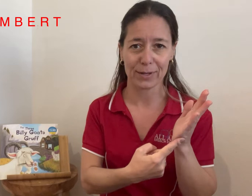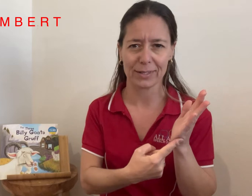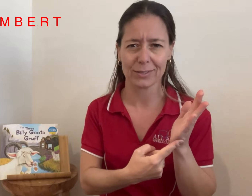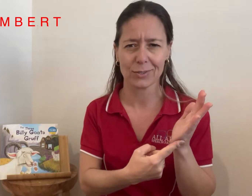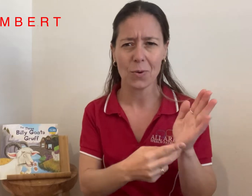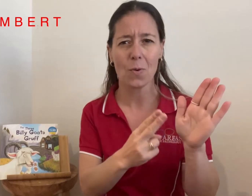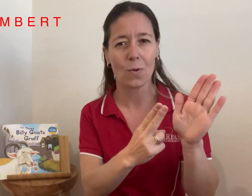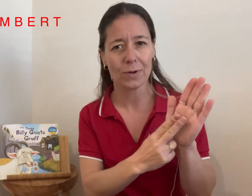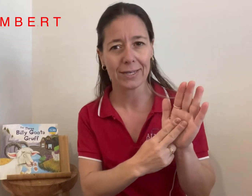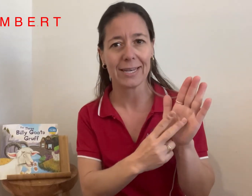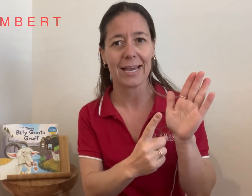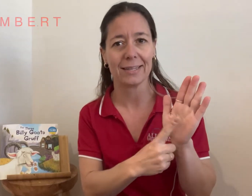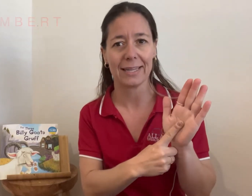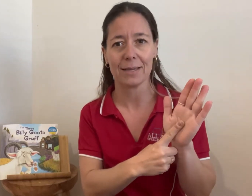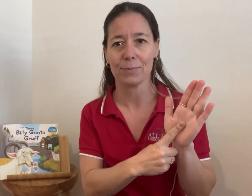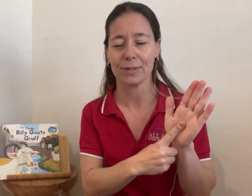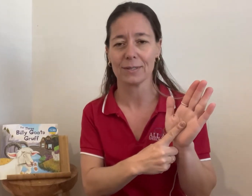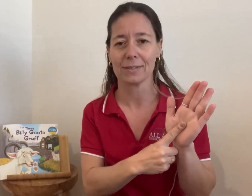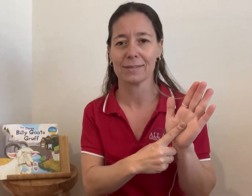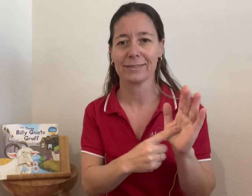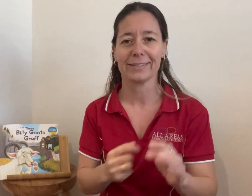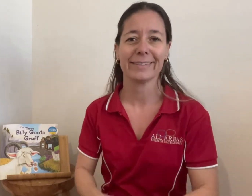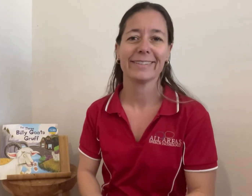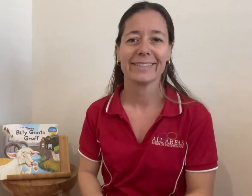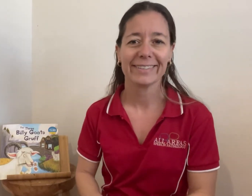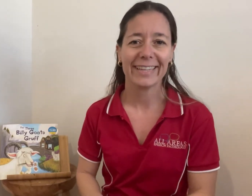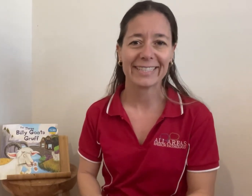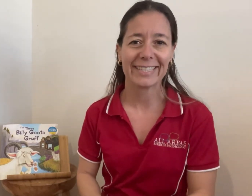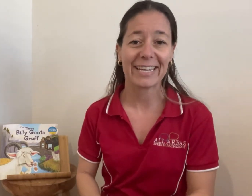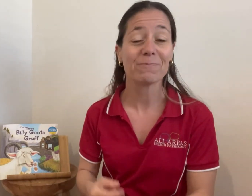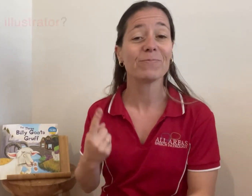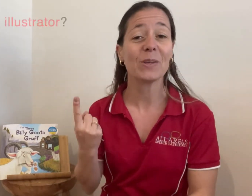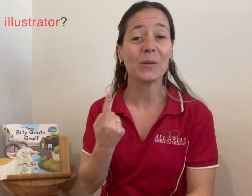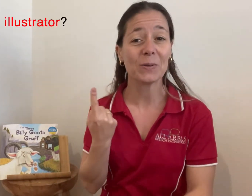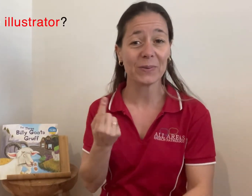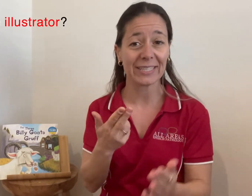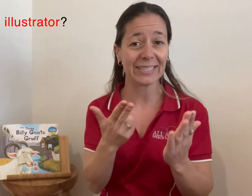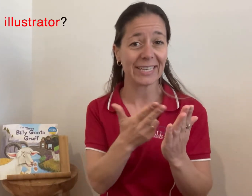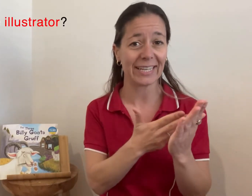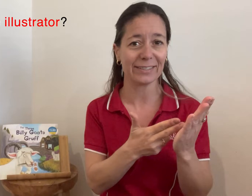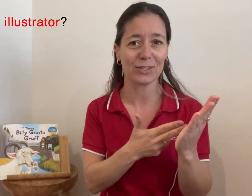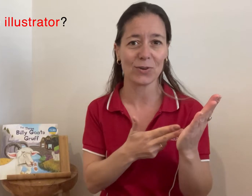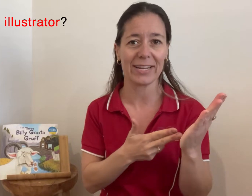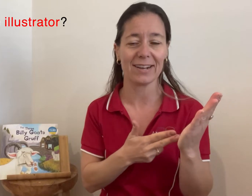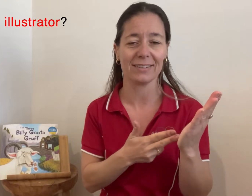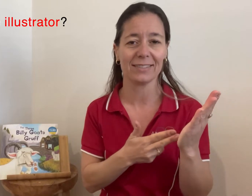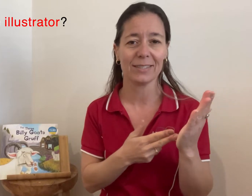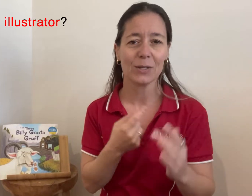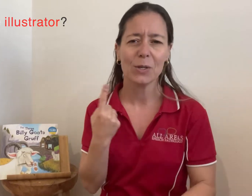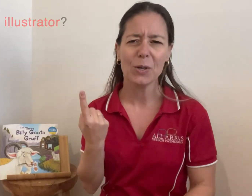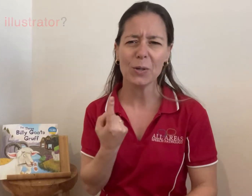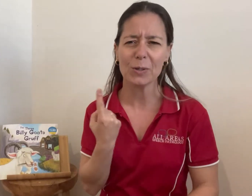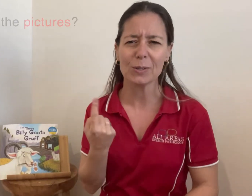Lambert or Nat Lambert. Let's see. Who is the illustrator? Who drew